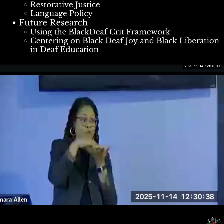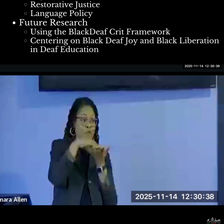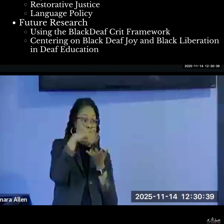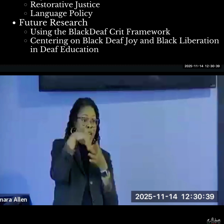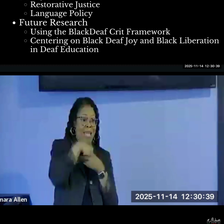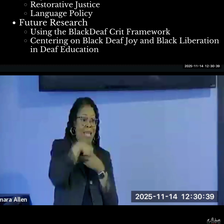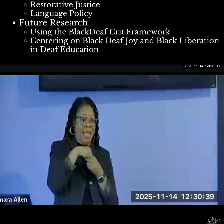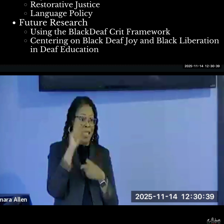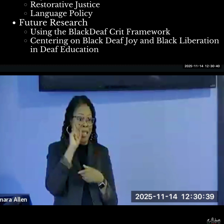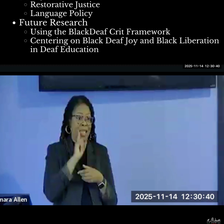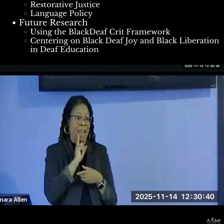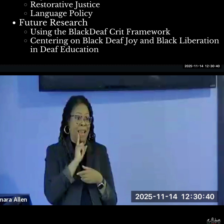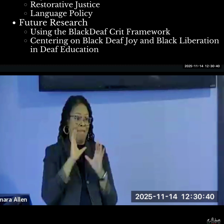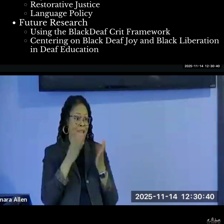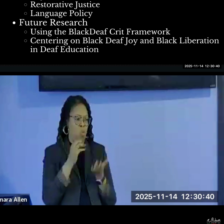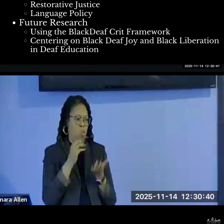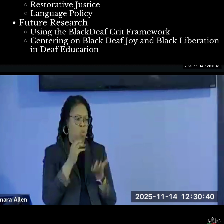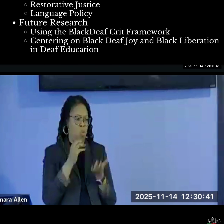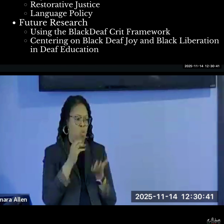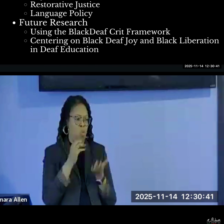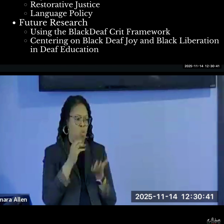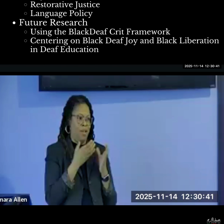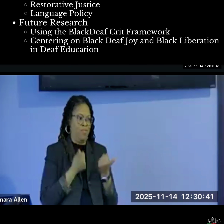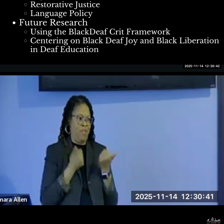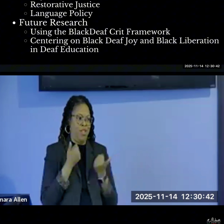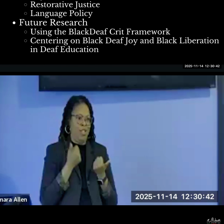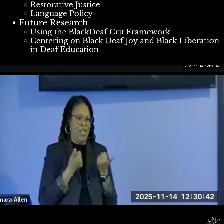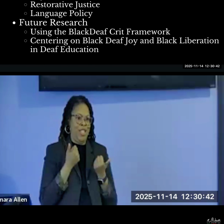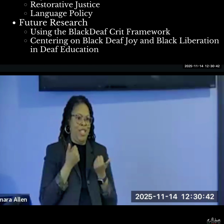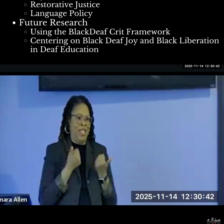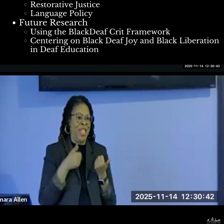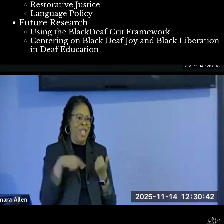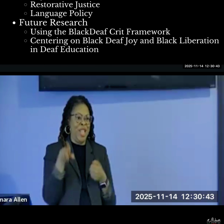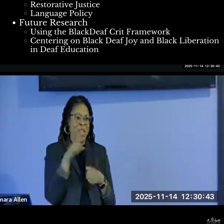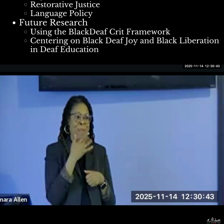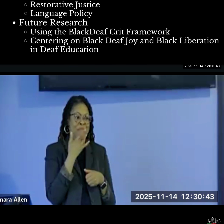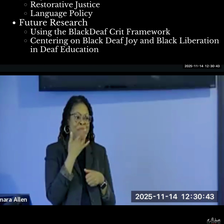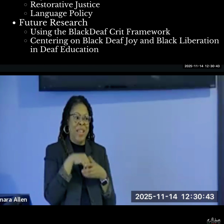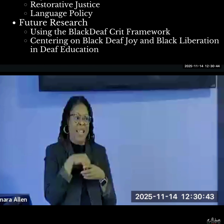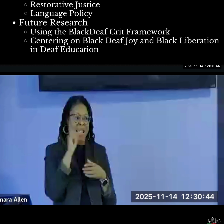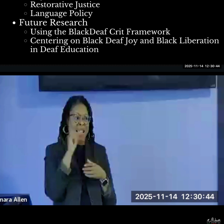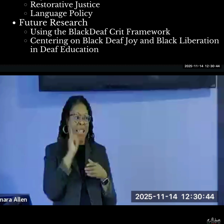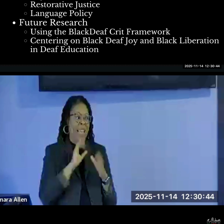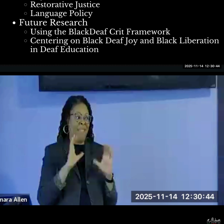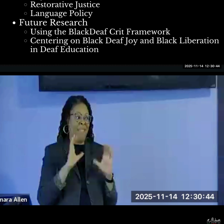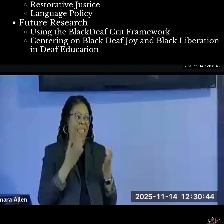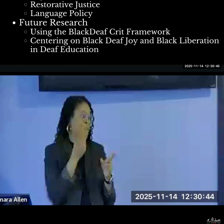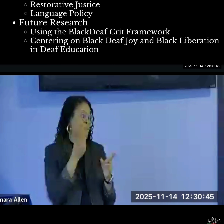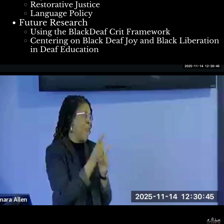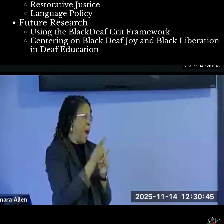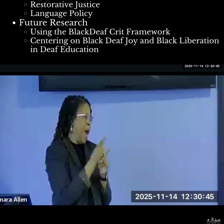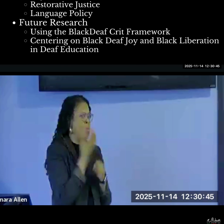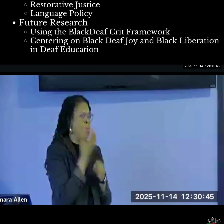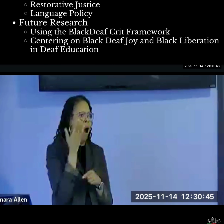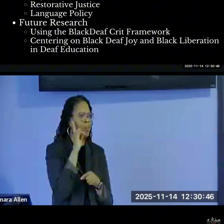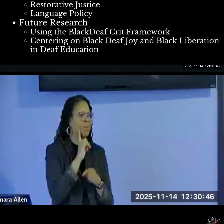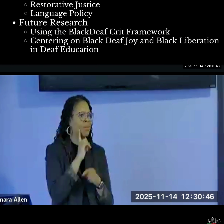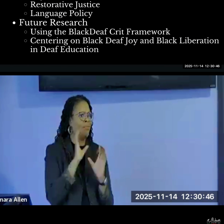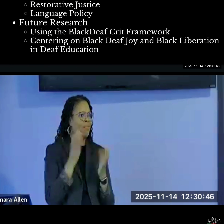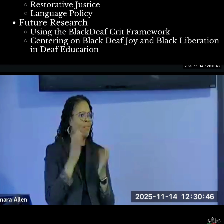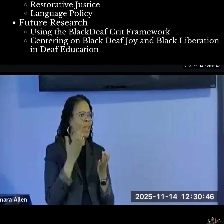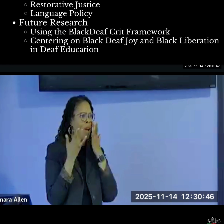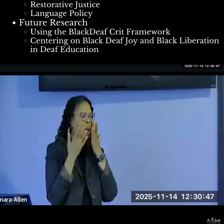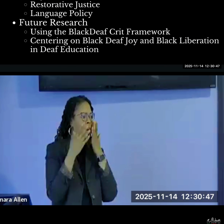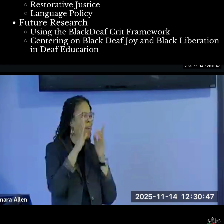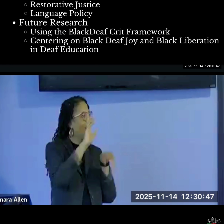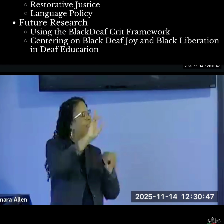as deaf, blind. How many of you all received your education in a deaf classroom or in a hearing classroom? And then which